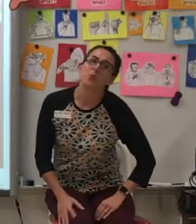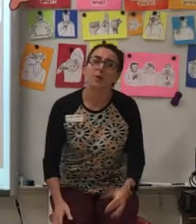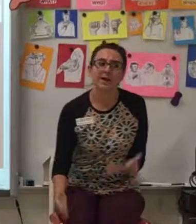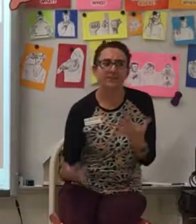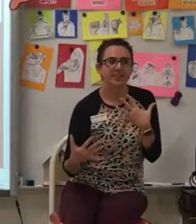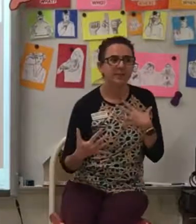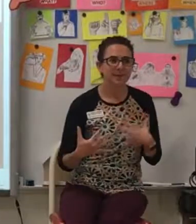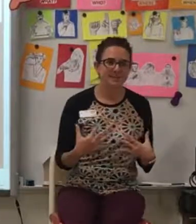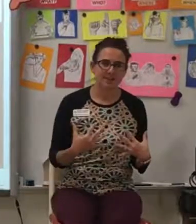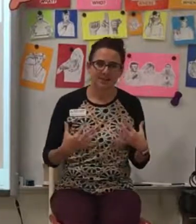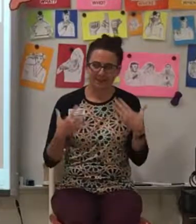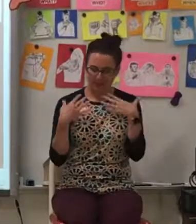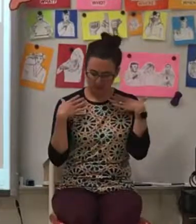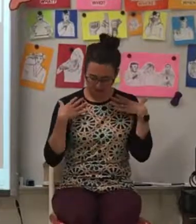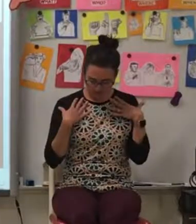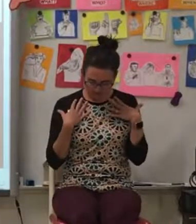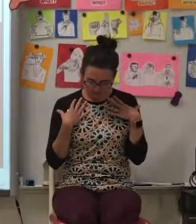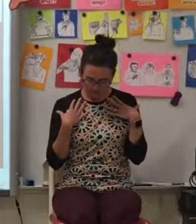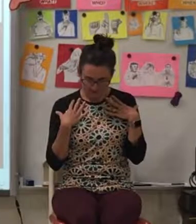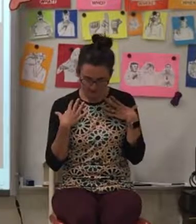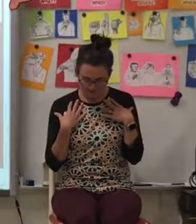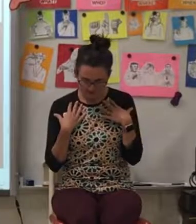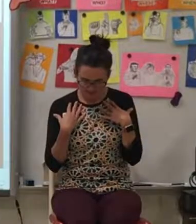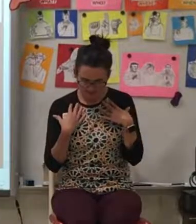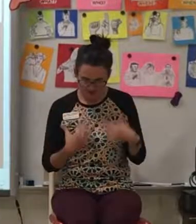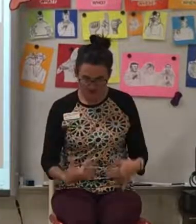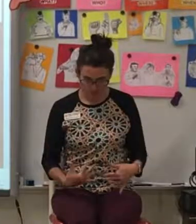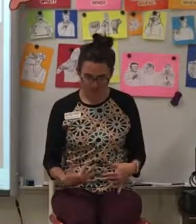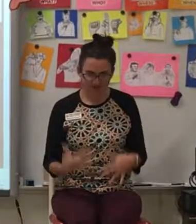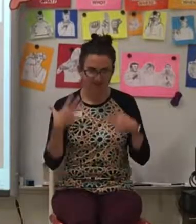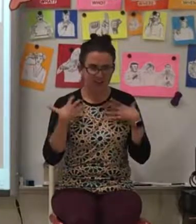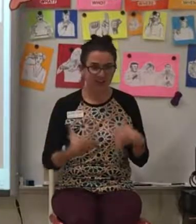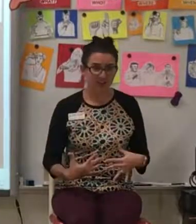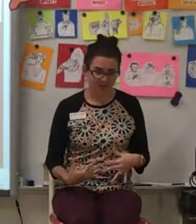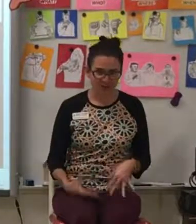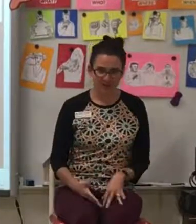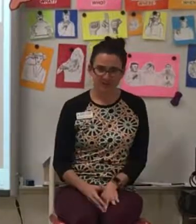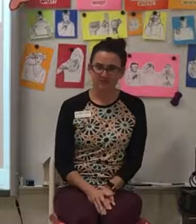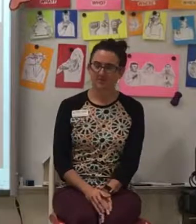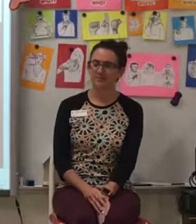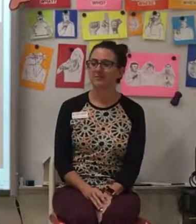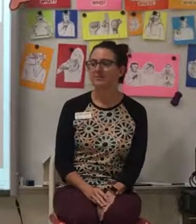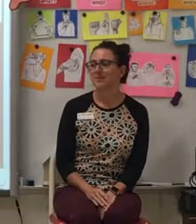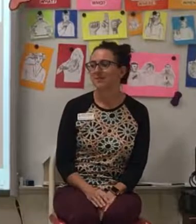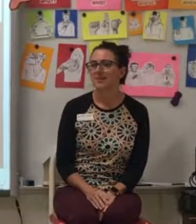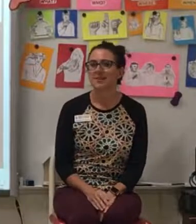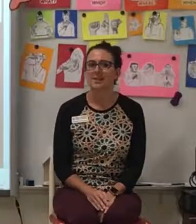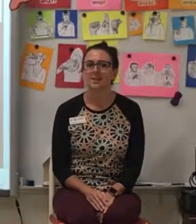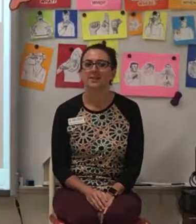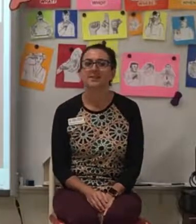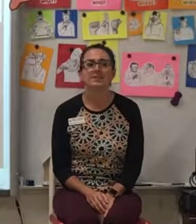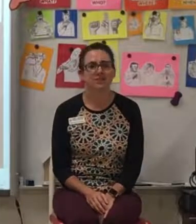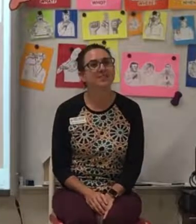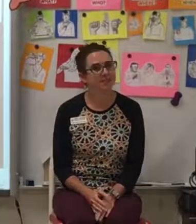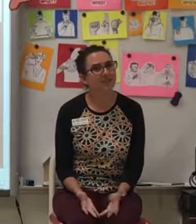When I video myself, I try to wear solid colors. So you can see your hand? You see her?